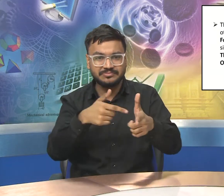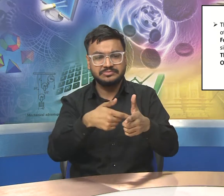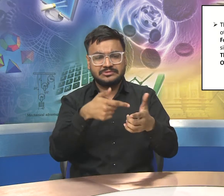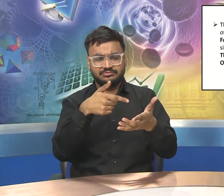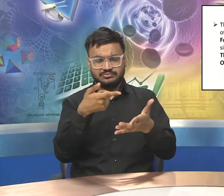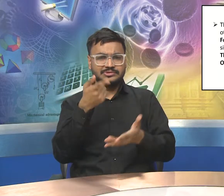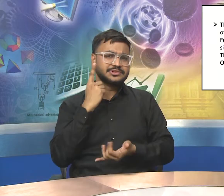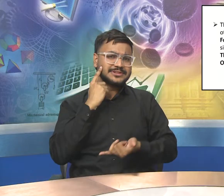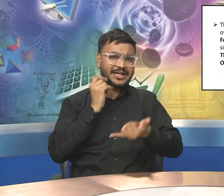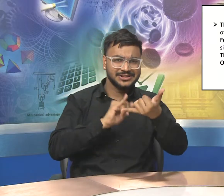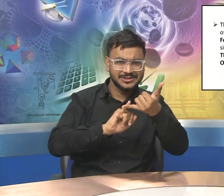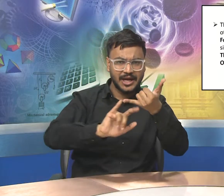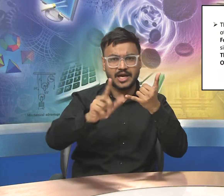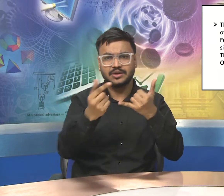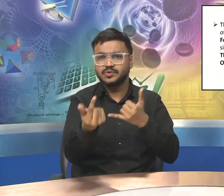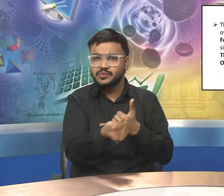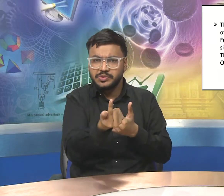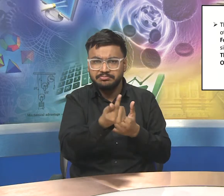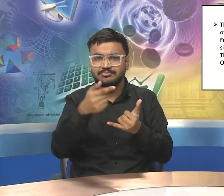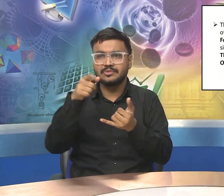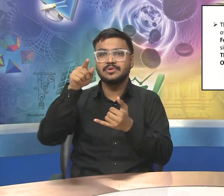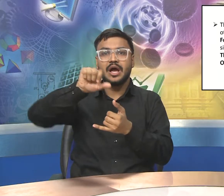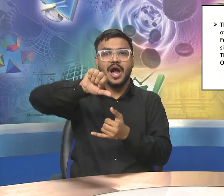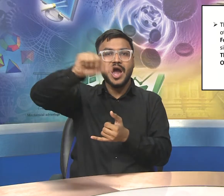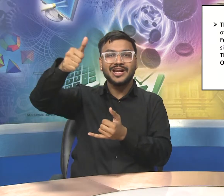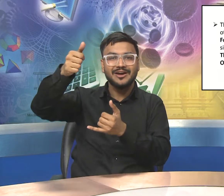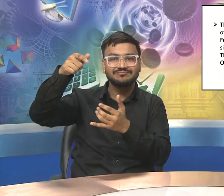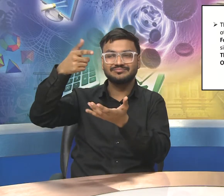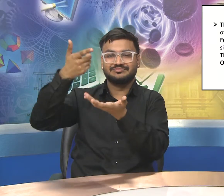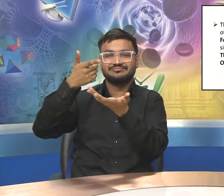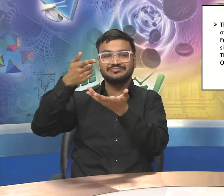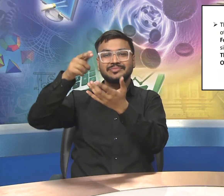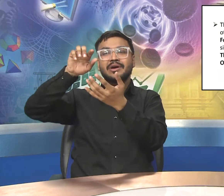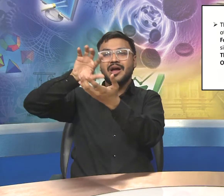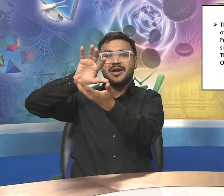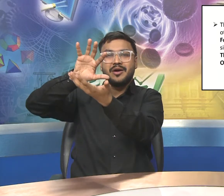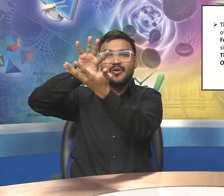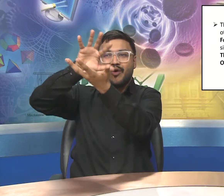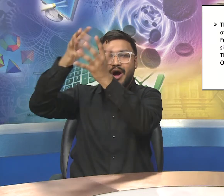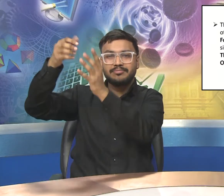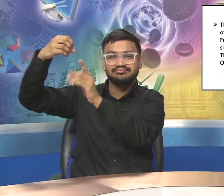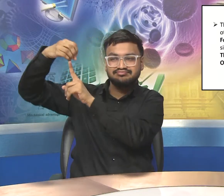There are a few similarities with signs from other countries,